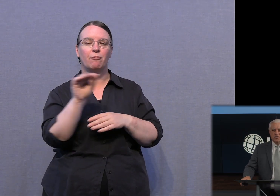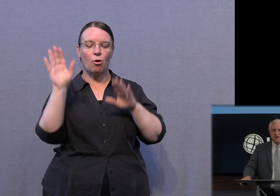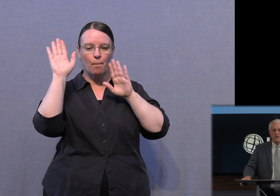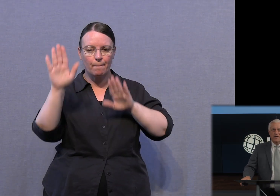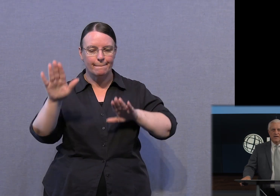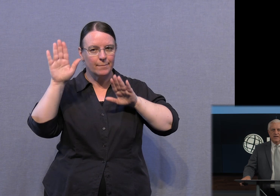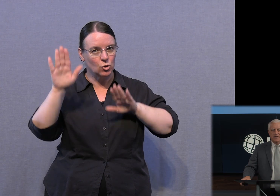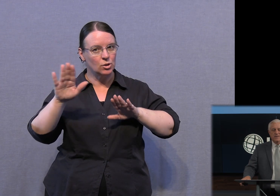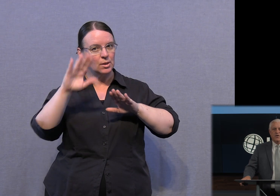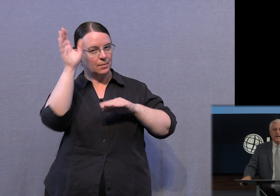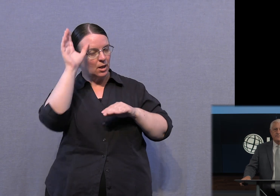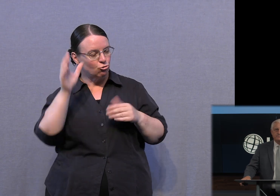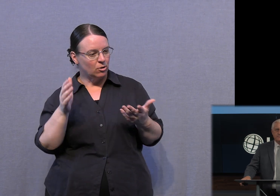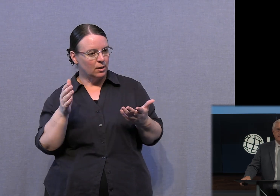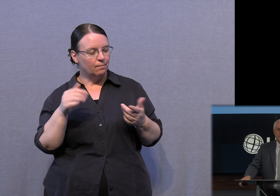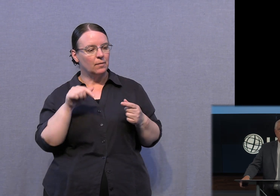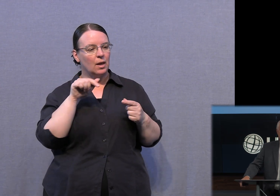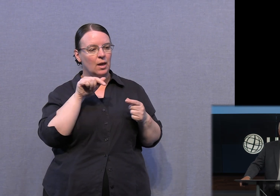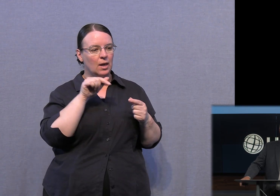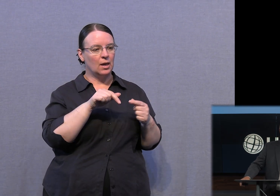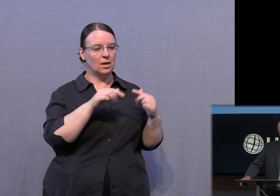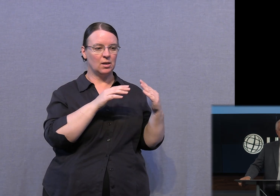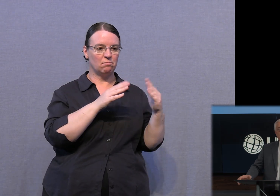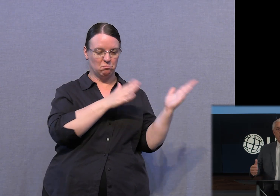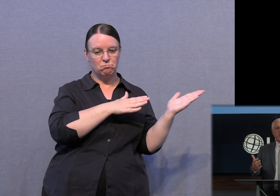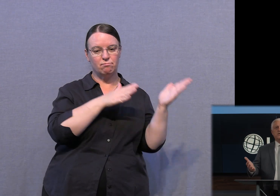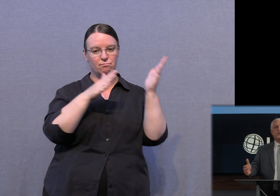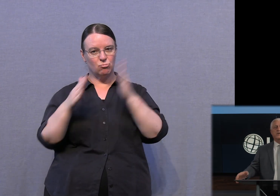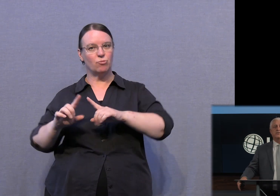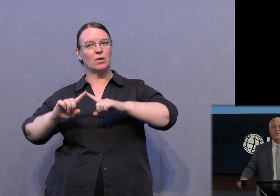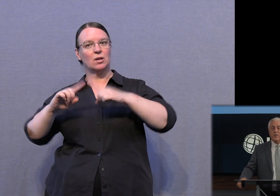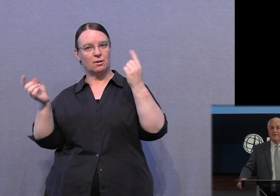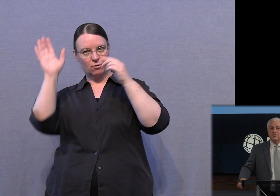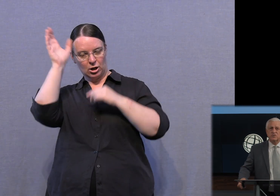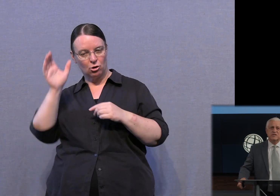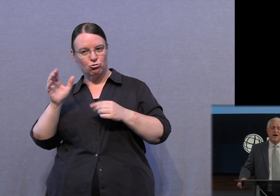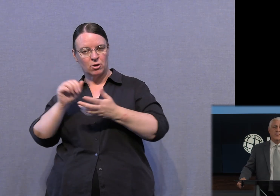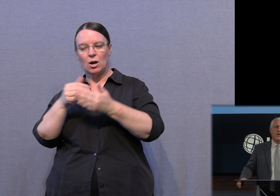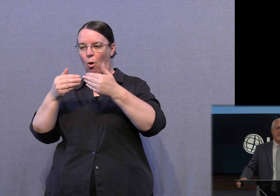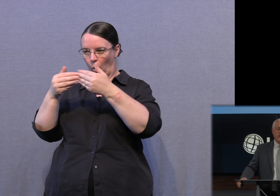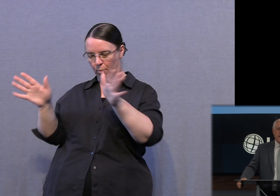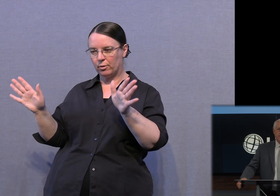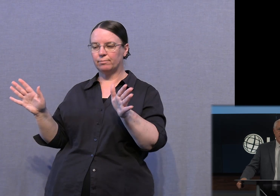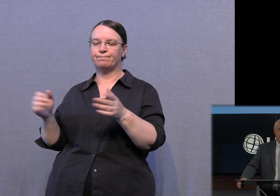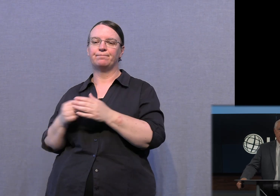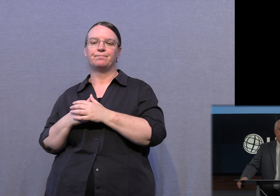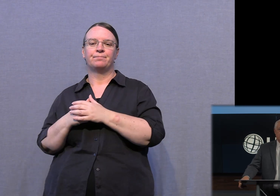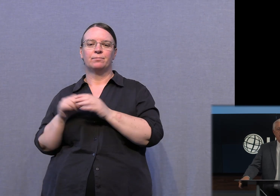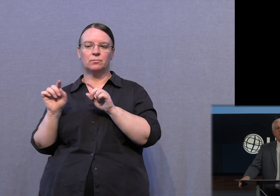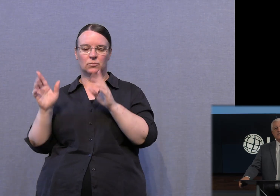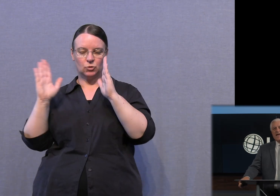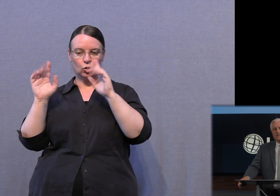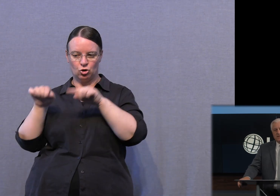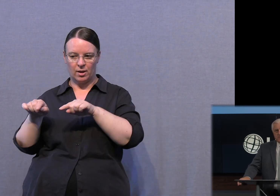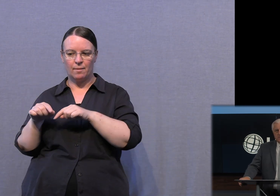story short, he immigrated to another country where we have churches that operate freely. But